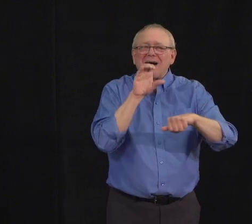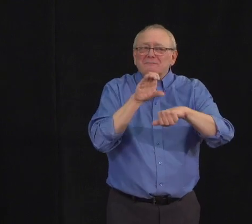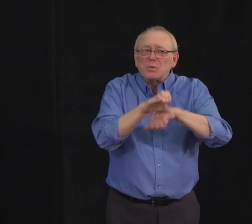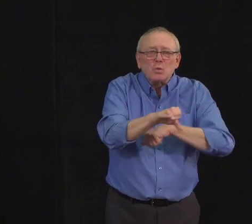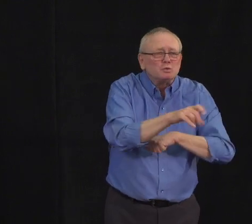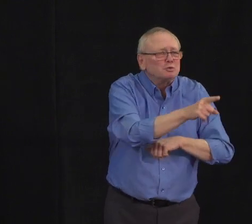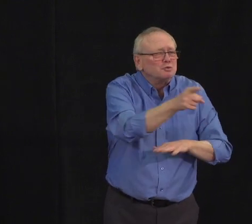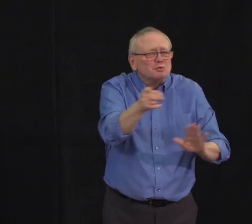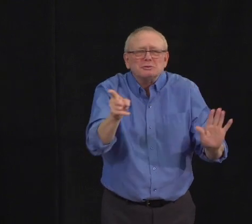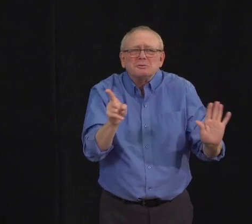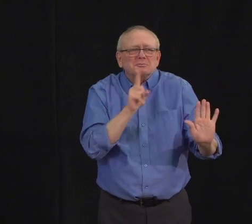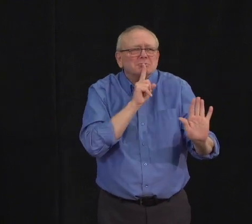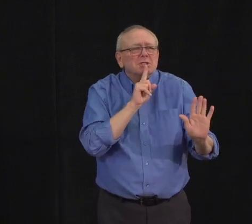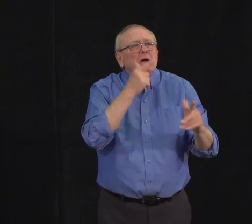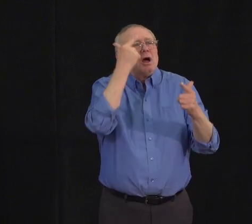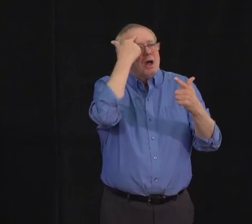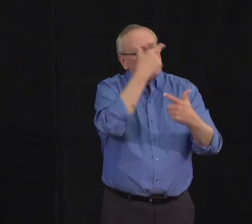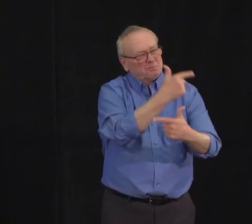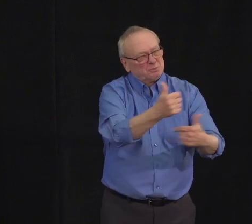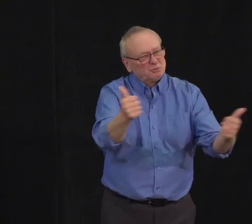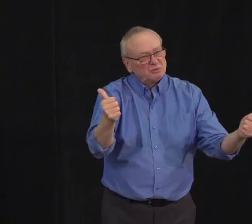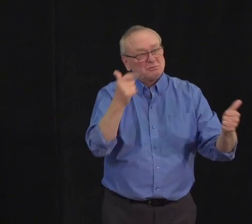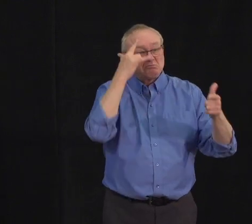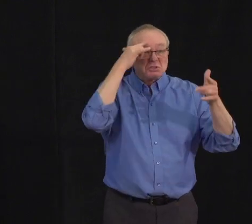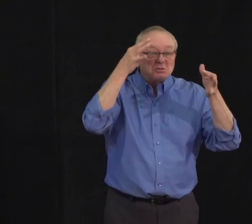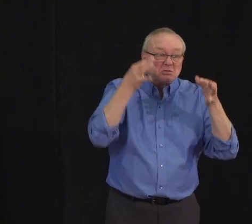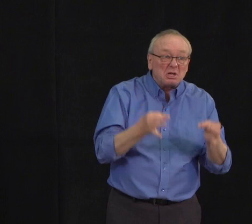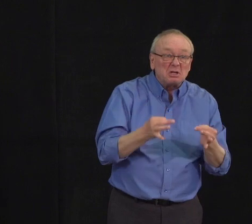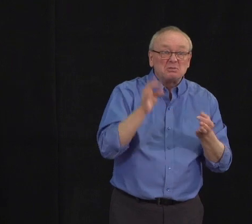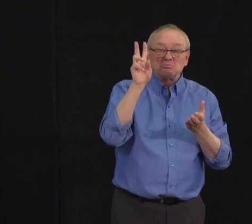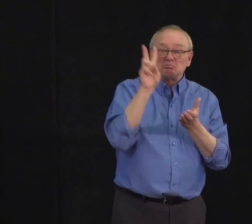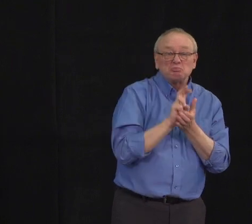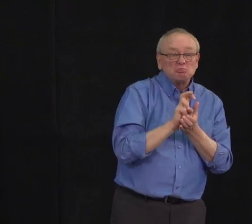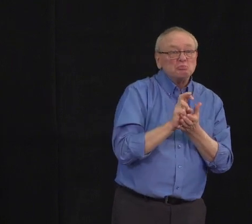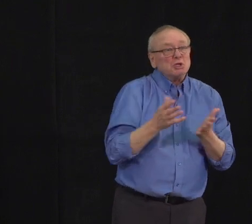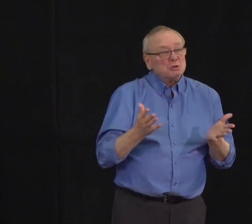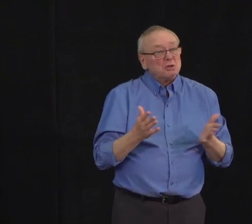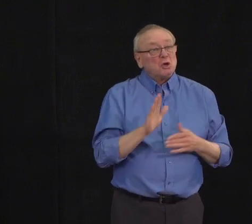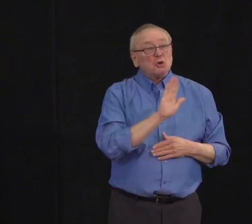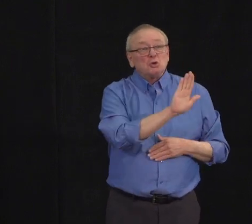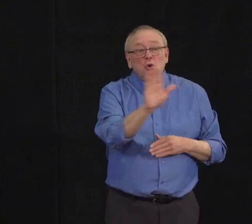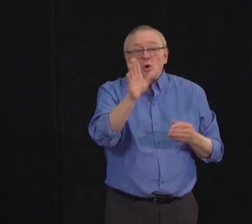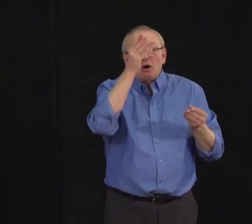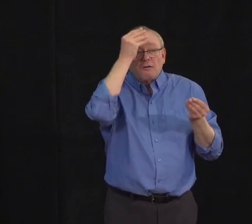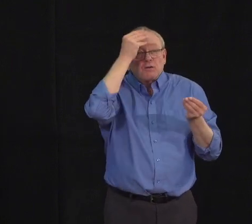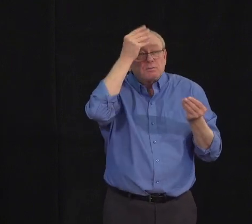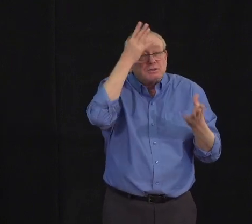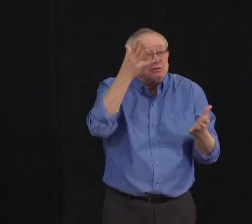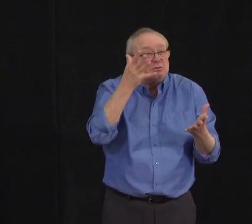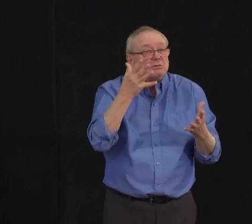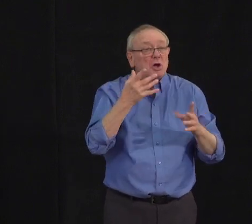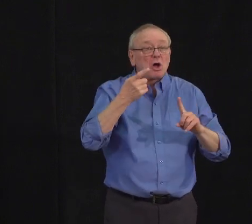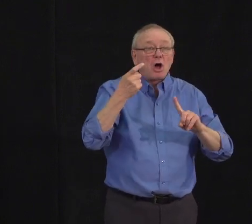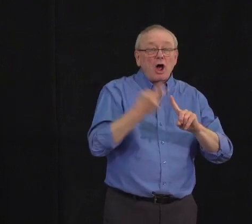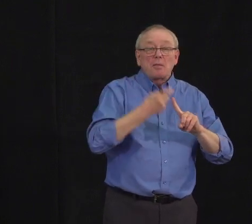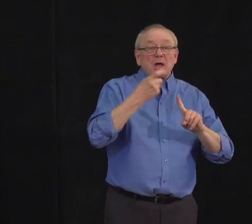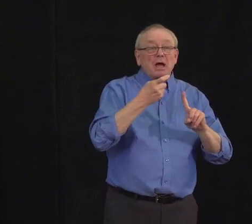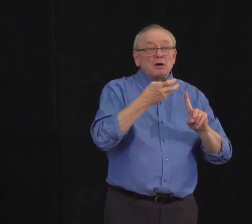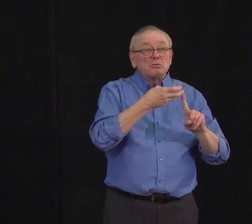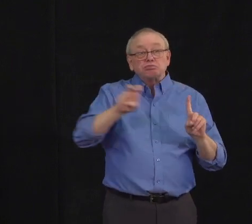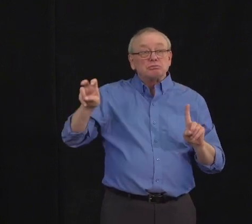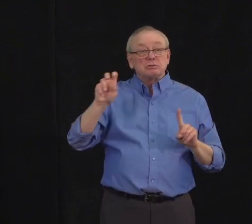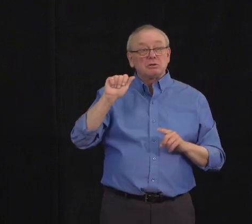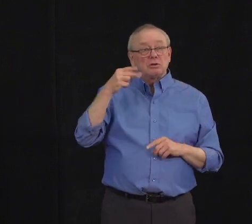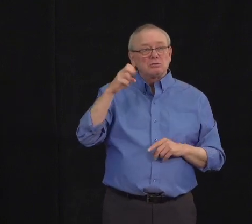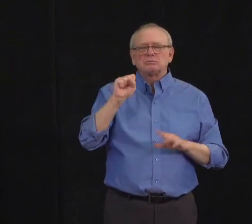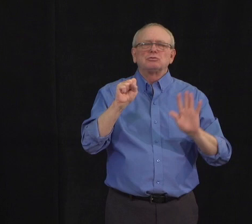unless a user provides consent to share their data with AHS. The app does not use your phone's GPS